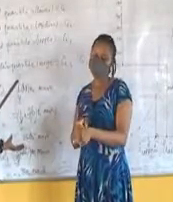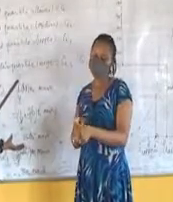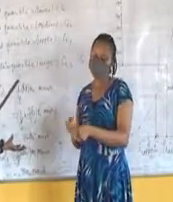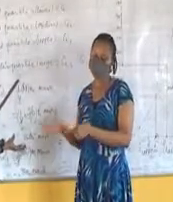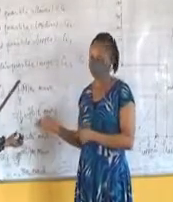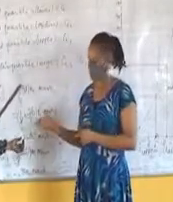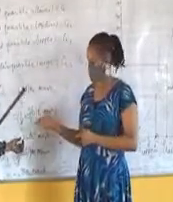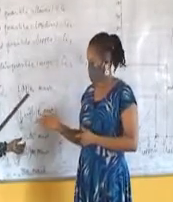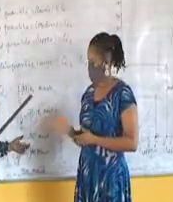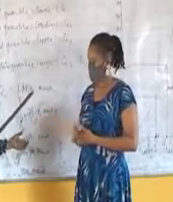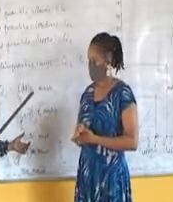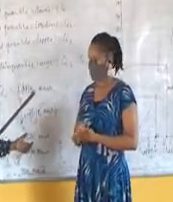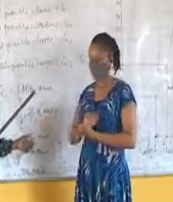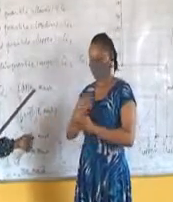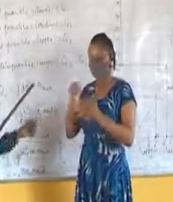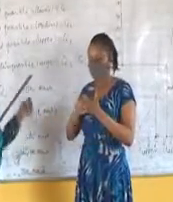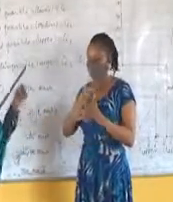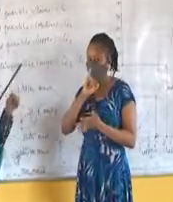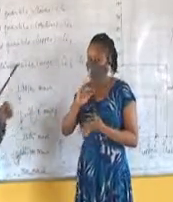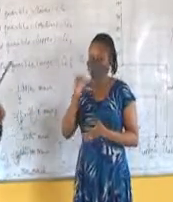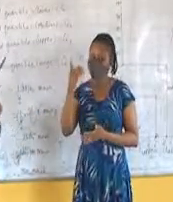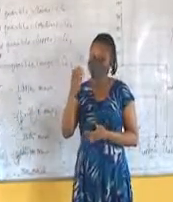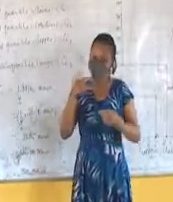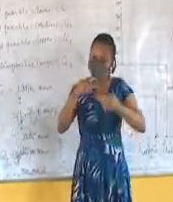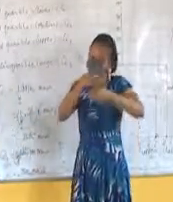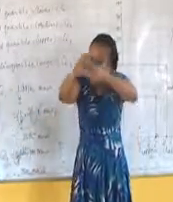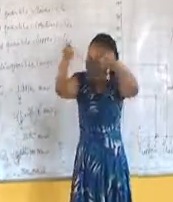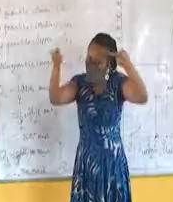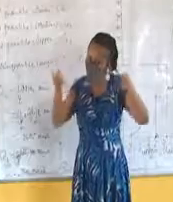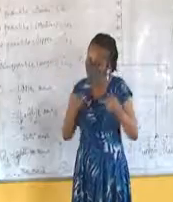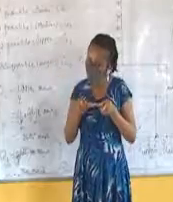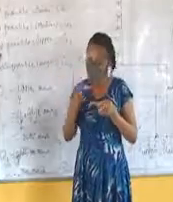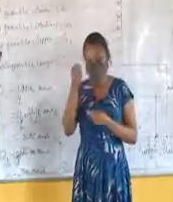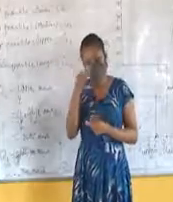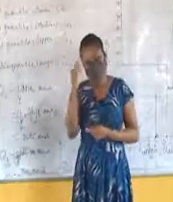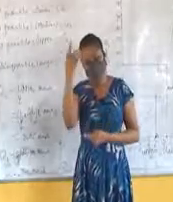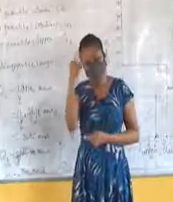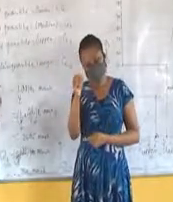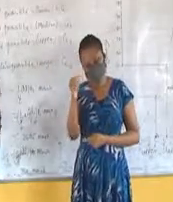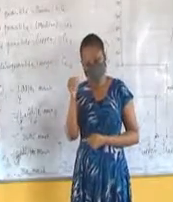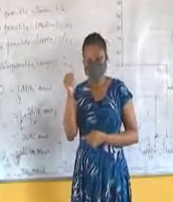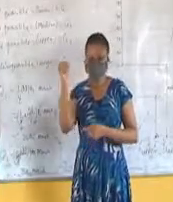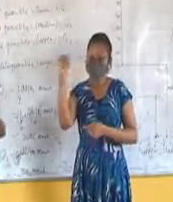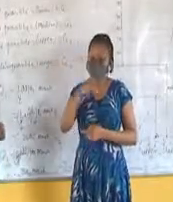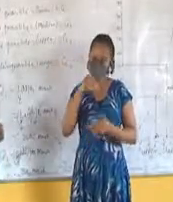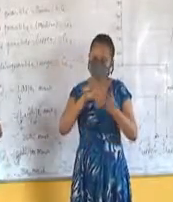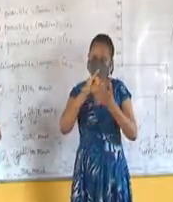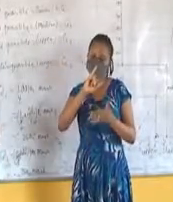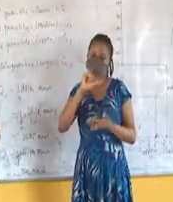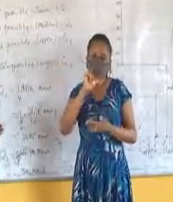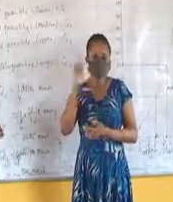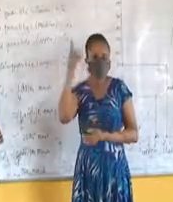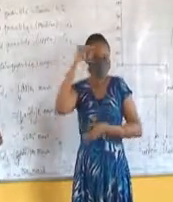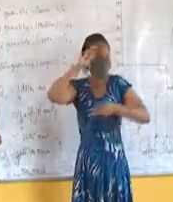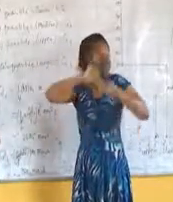quarter. This is the position that mark is occupying. It's not the mark itself. Please